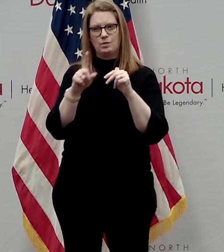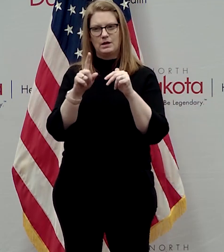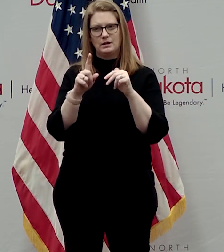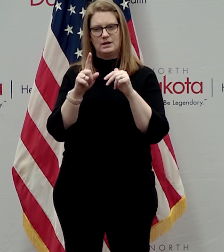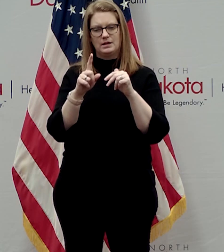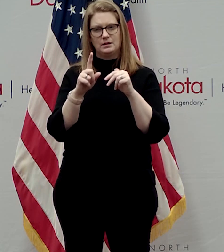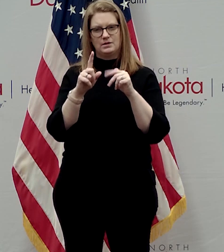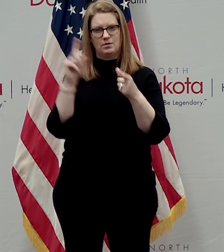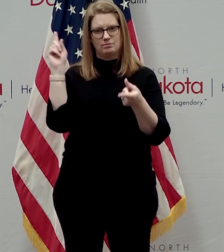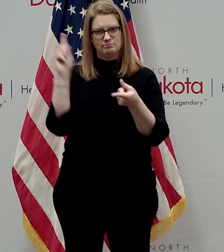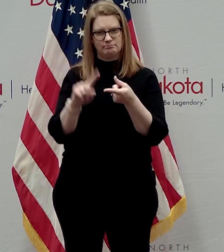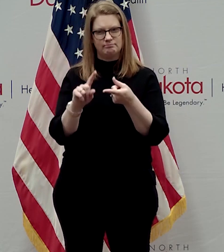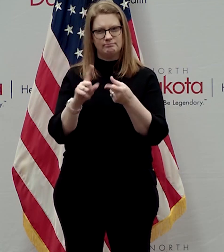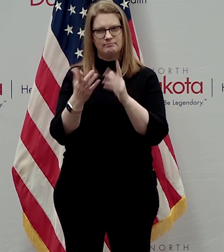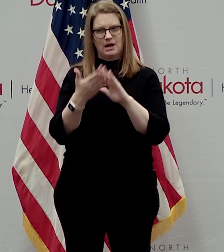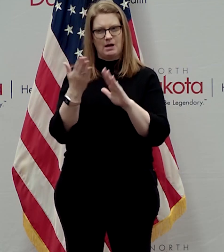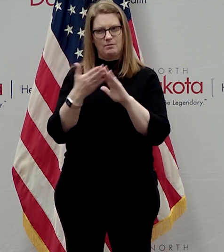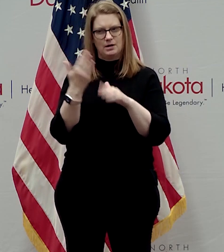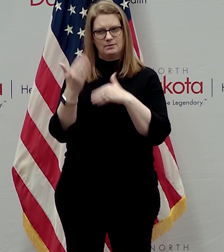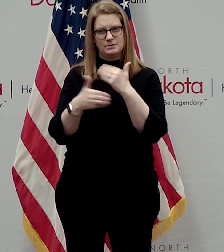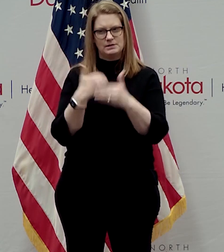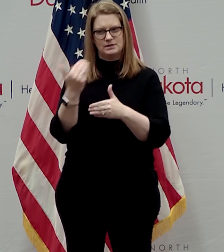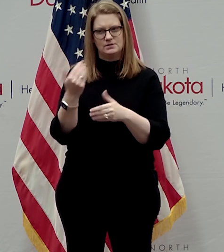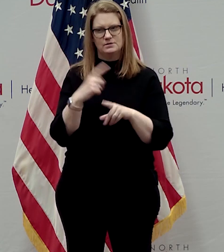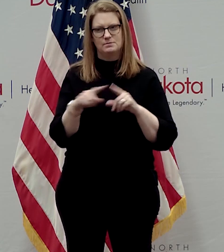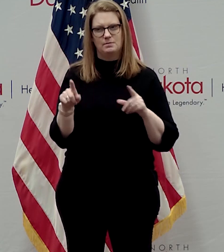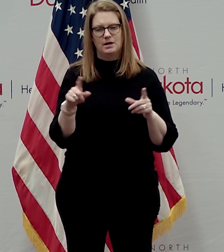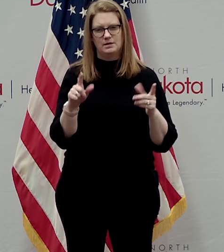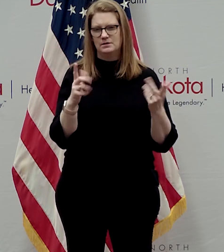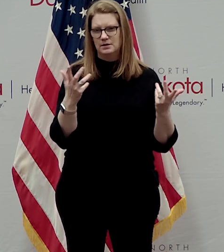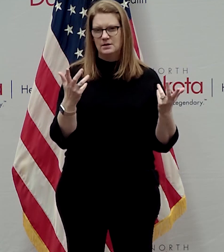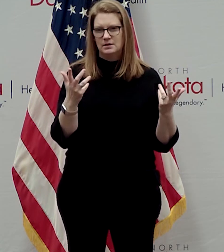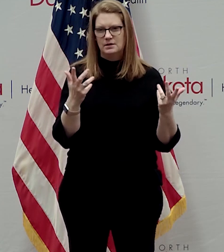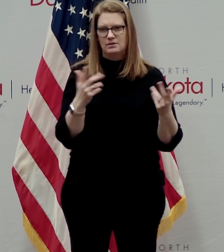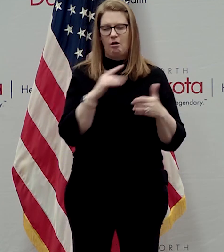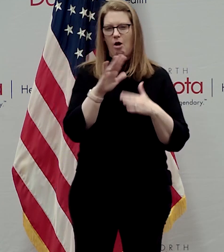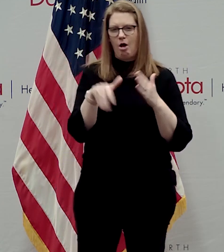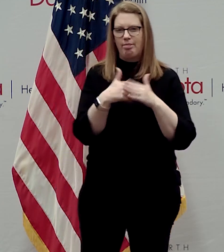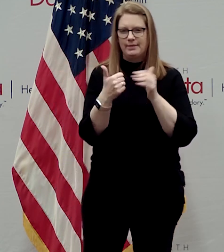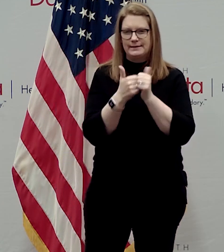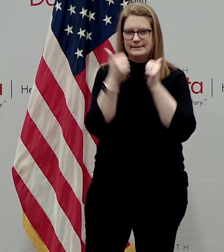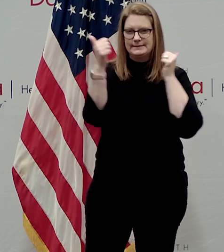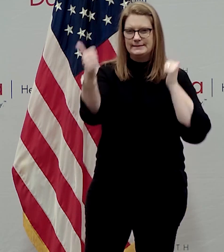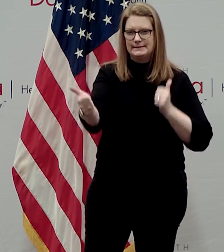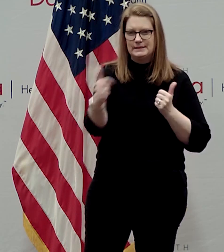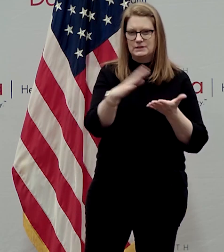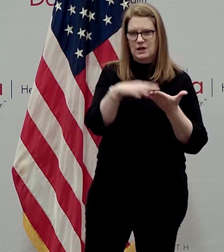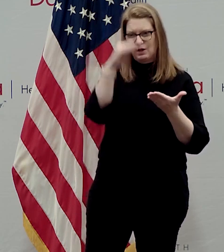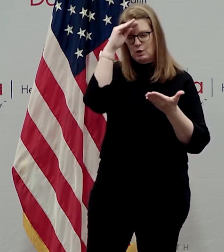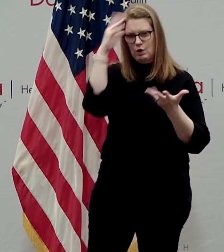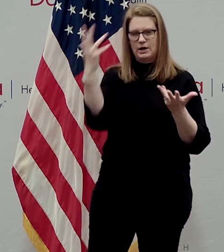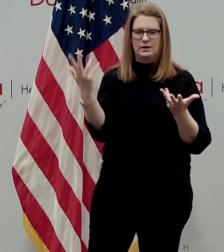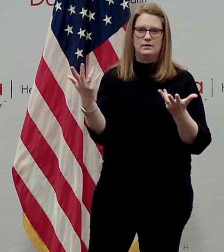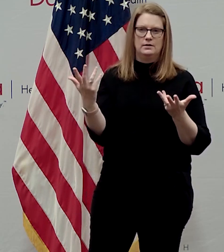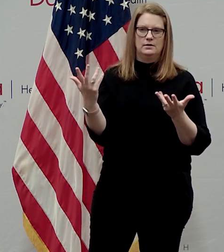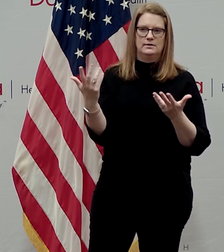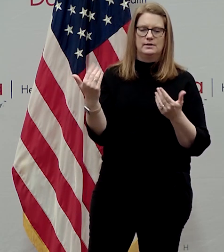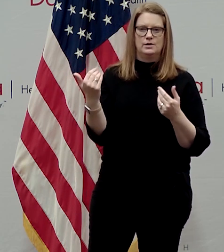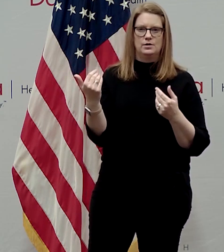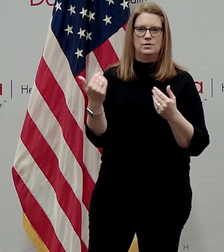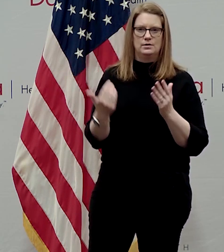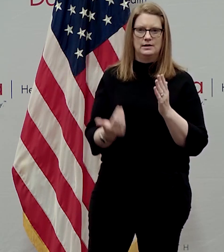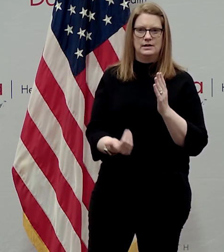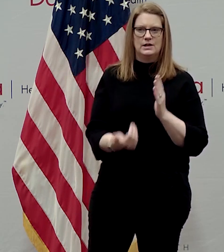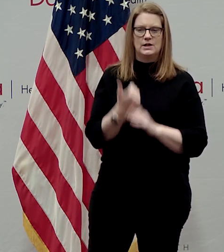of distancing? Yeah, perhaps you could, but it's just like all the distance learning was completely new and a fast